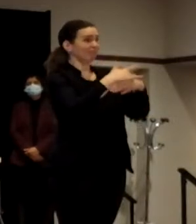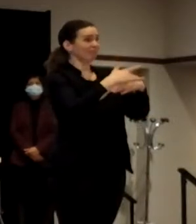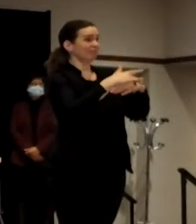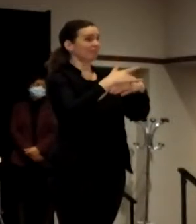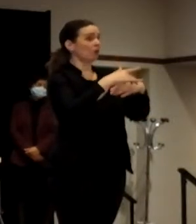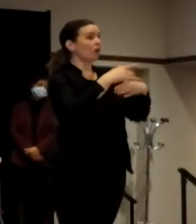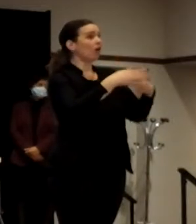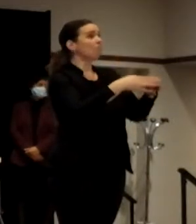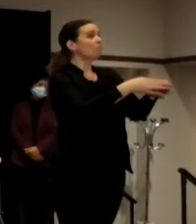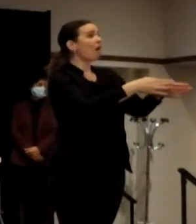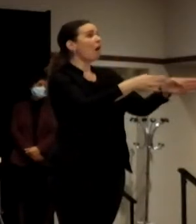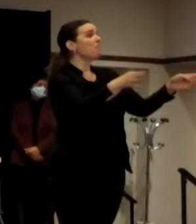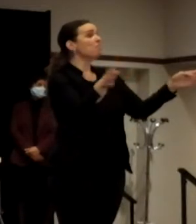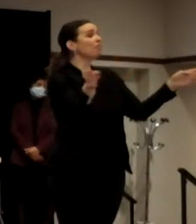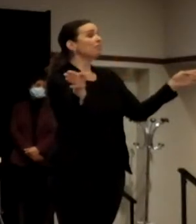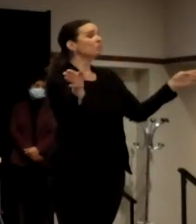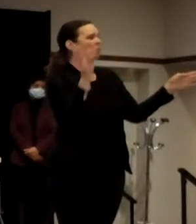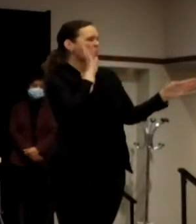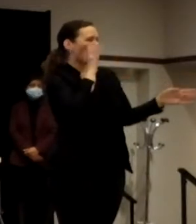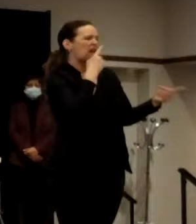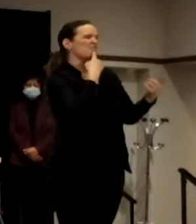up.